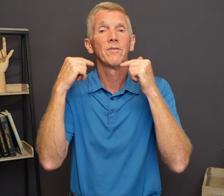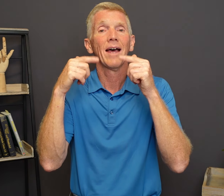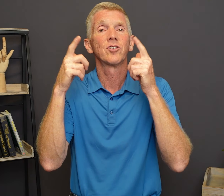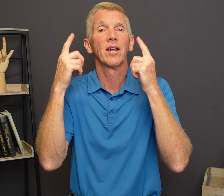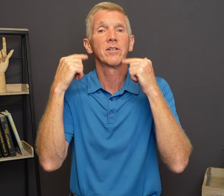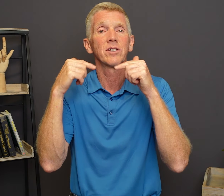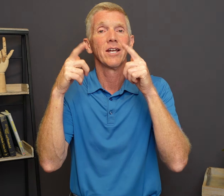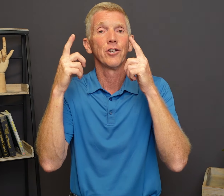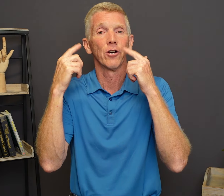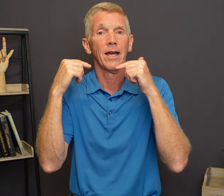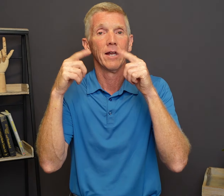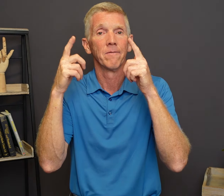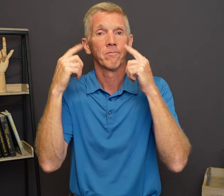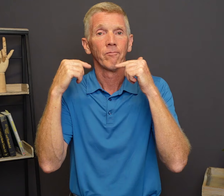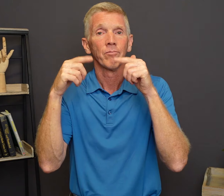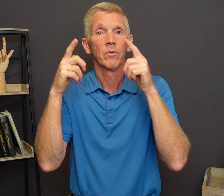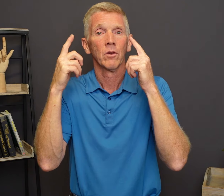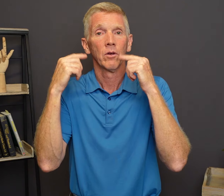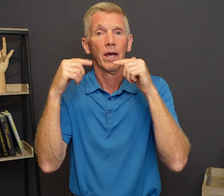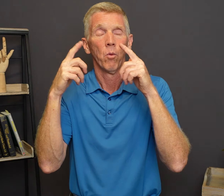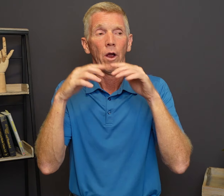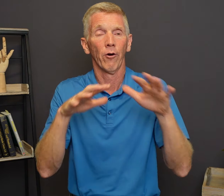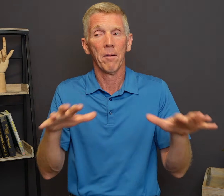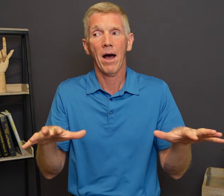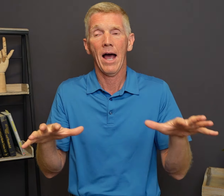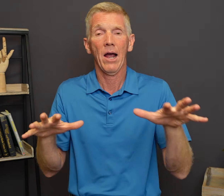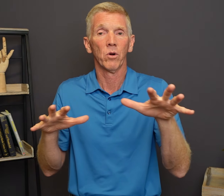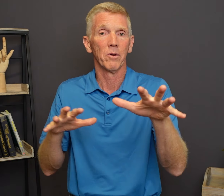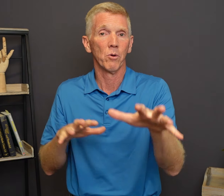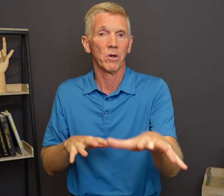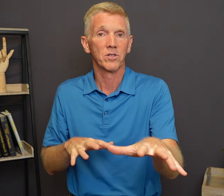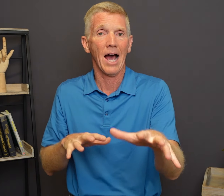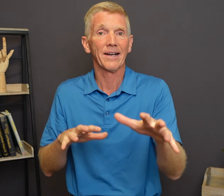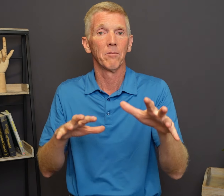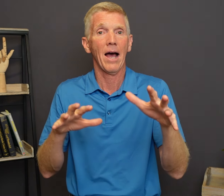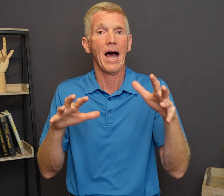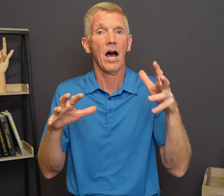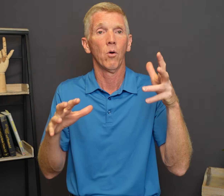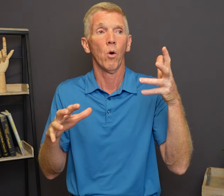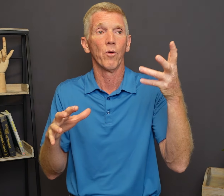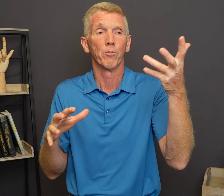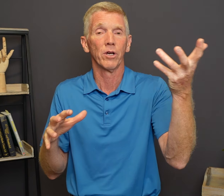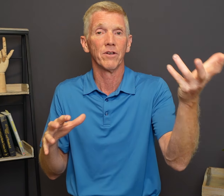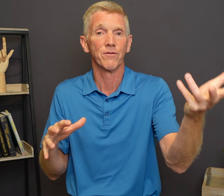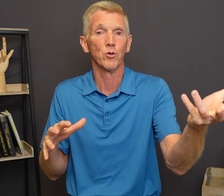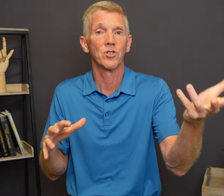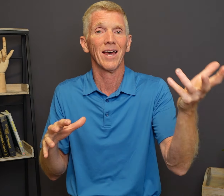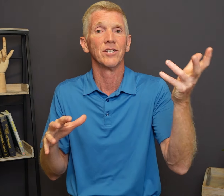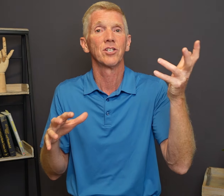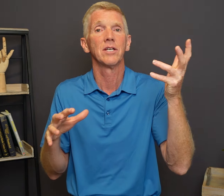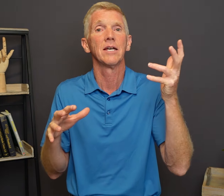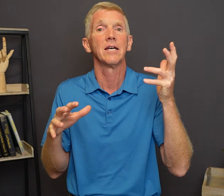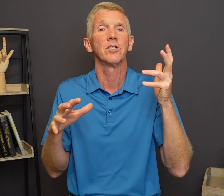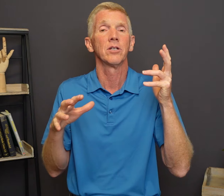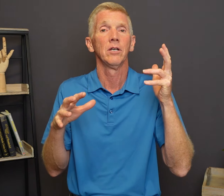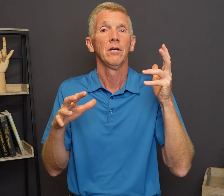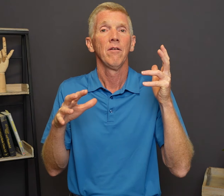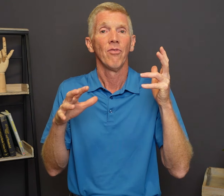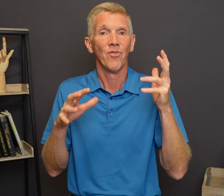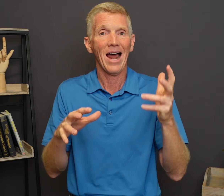that sentence in your head. Okay, where am I? What are we talking about? What were the previous few sentences? That